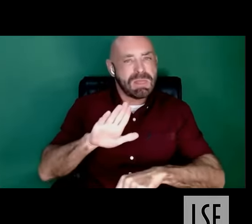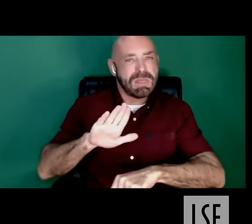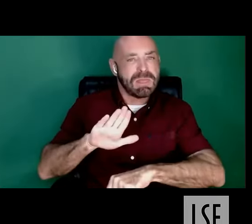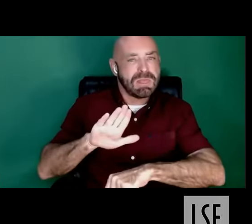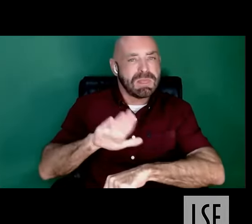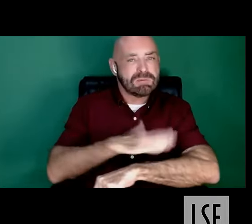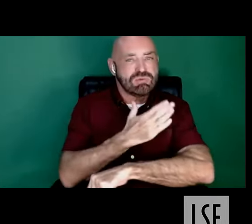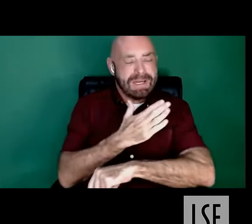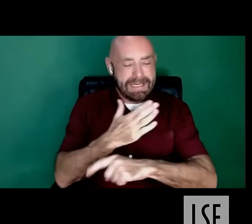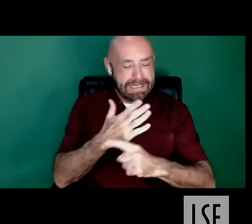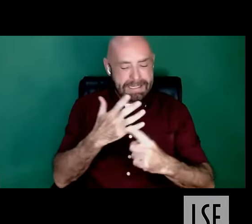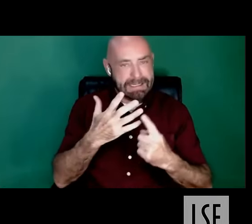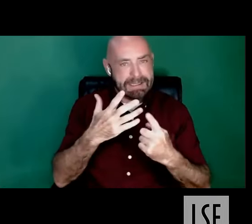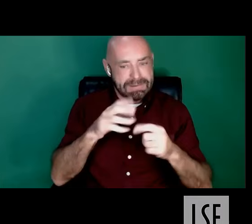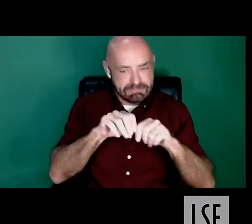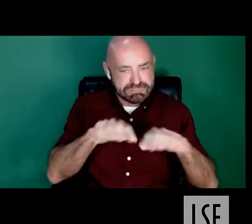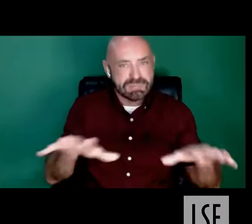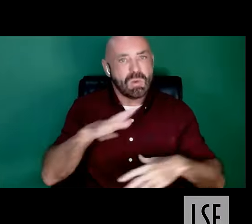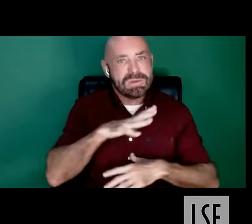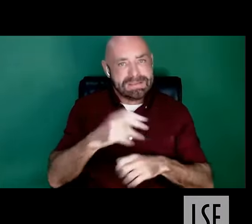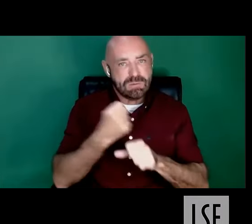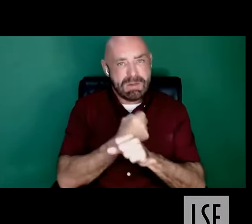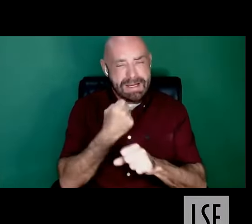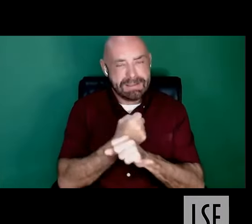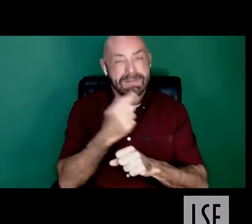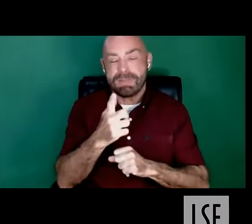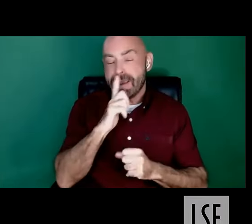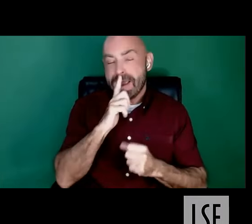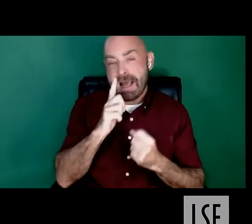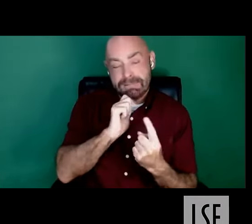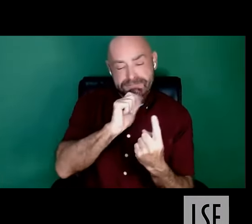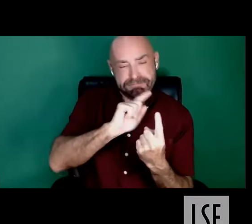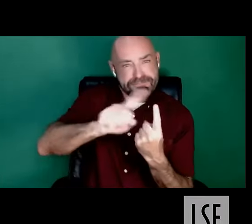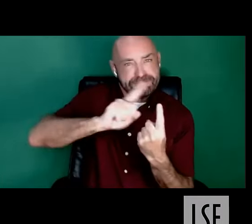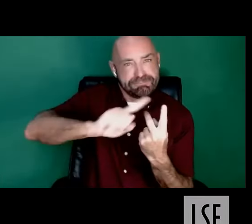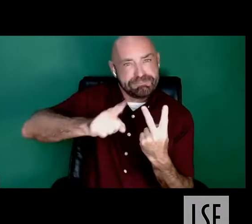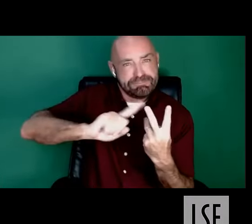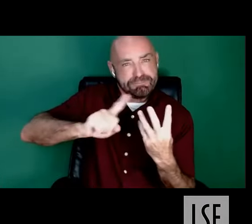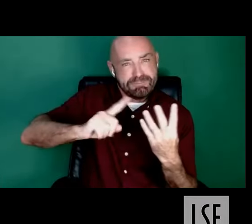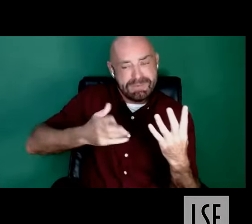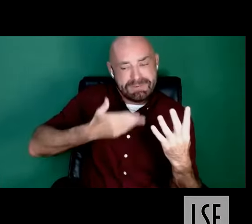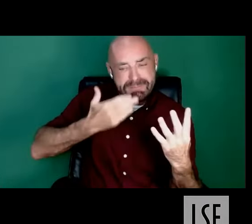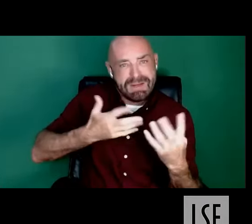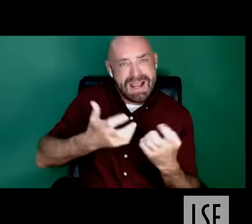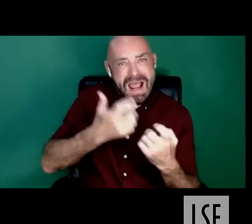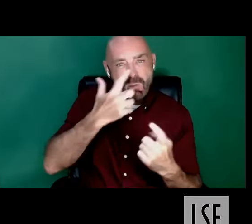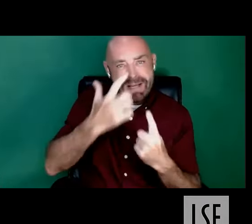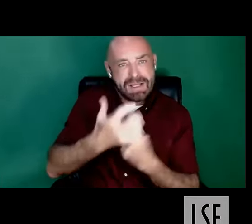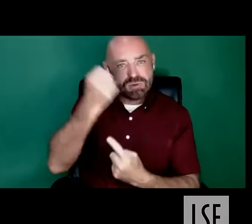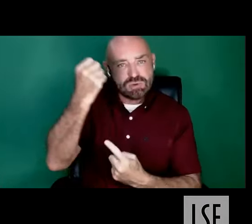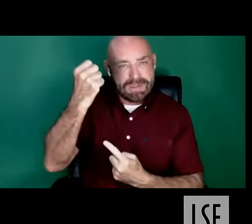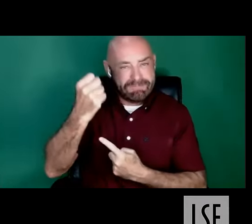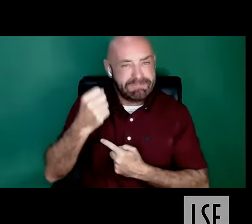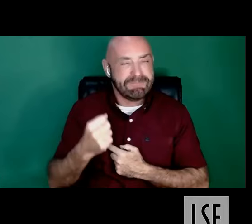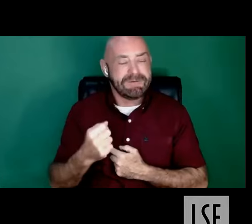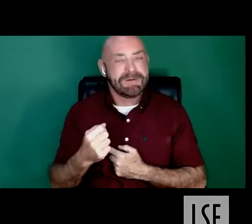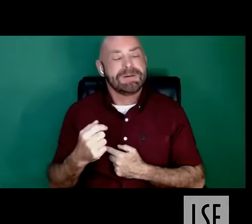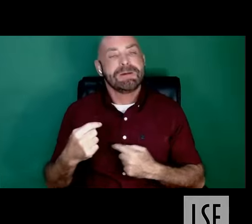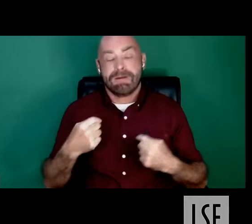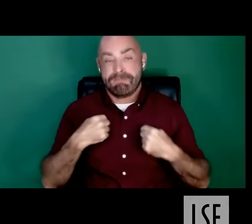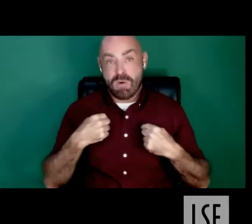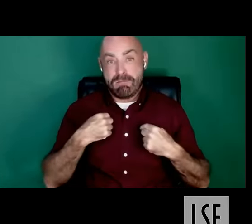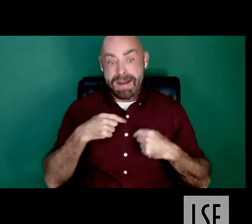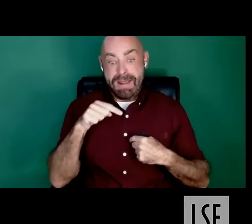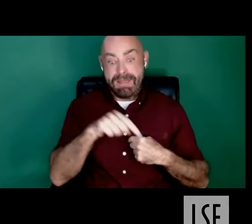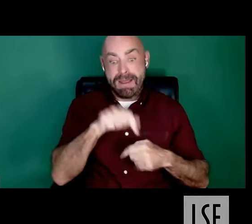we need to make and set out the ways I think we can potentially achieve it. And for me, this is the starting point